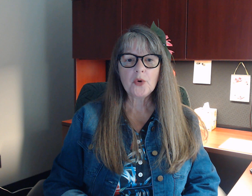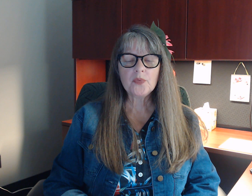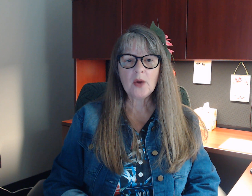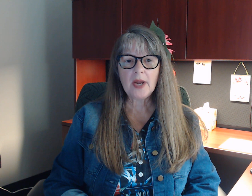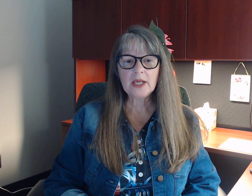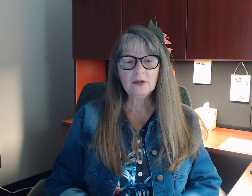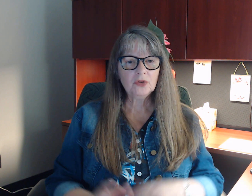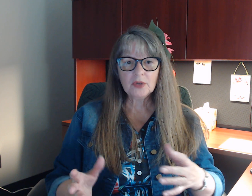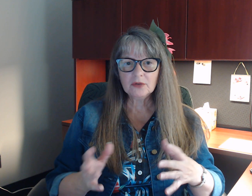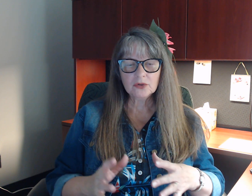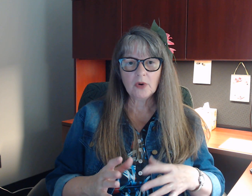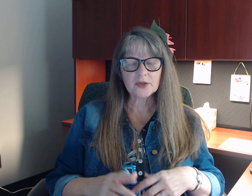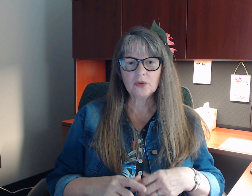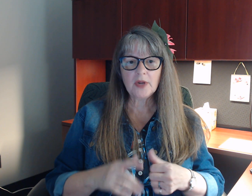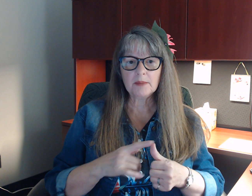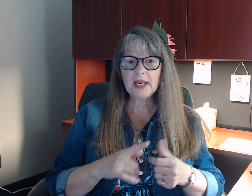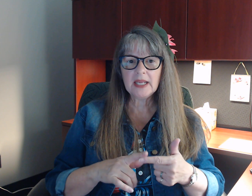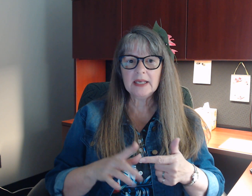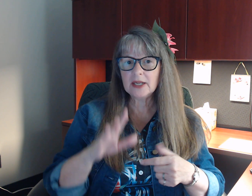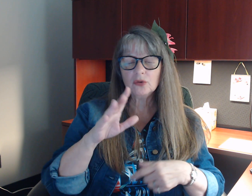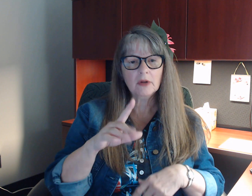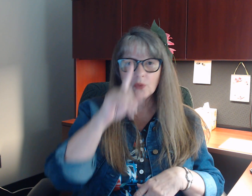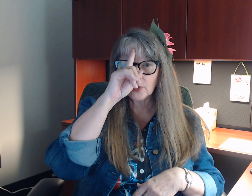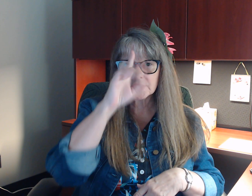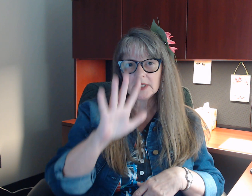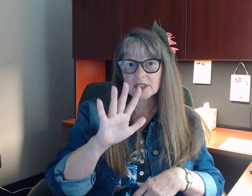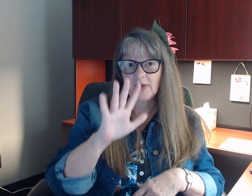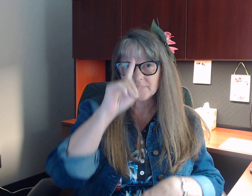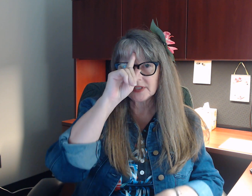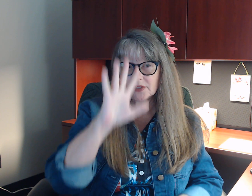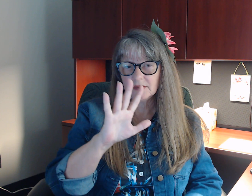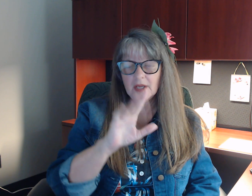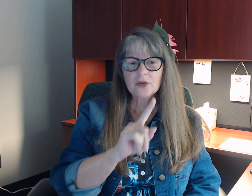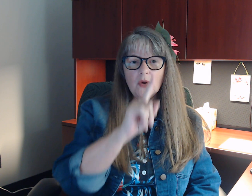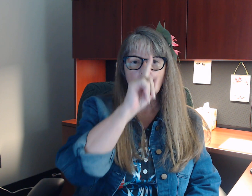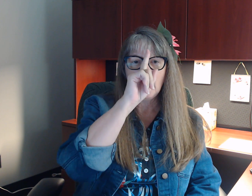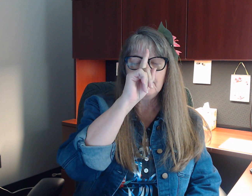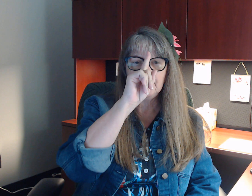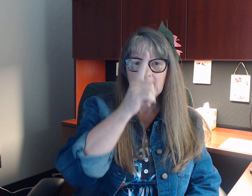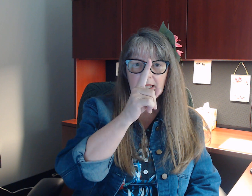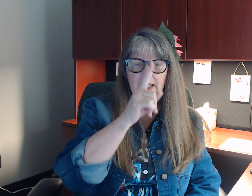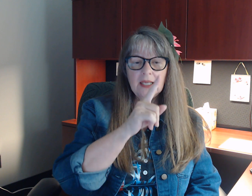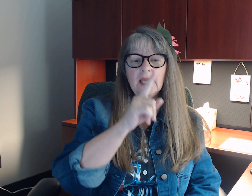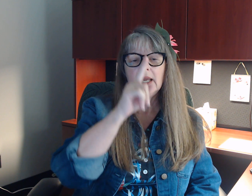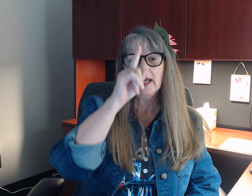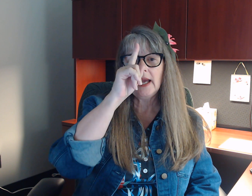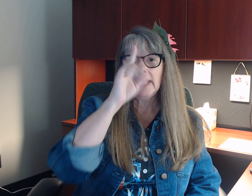that way you can do all that. So you've got a penny, and a nickel, of course, is 5 cents. So a penny, a